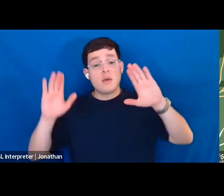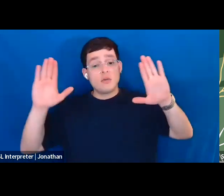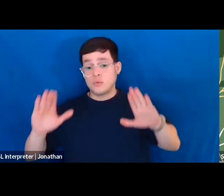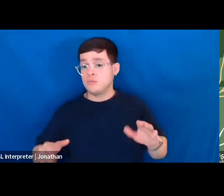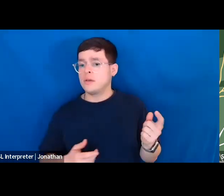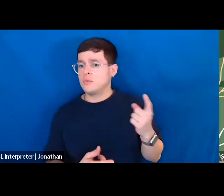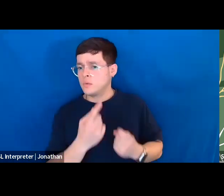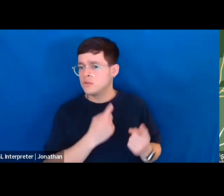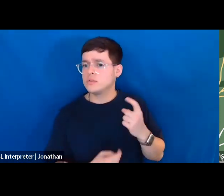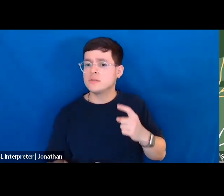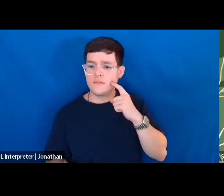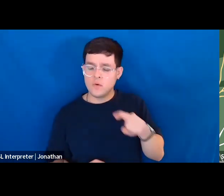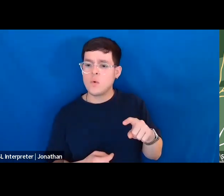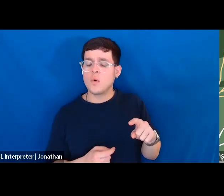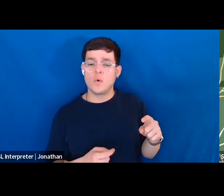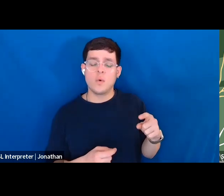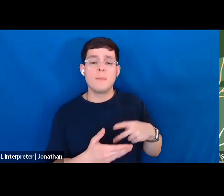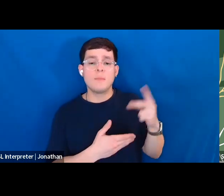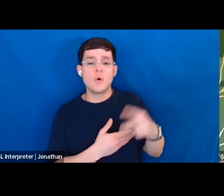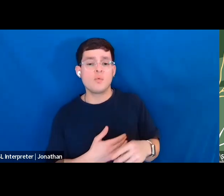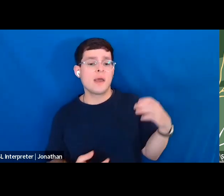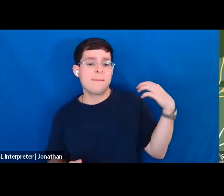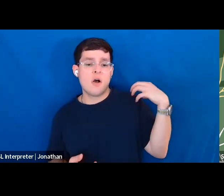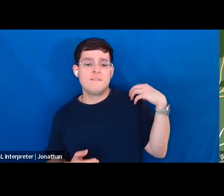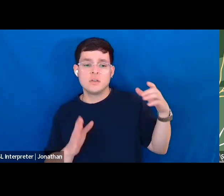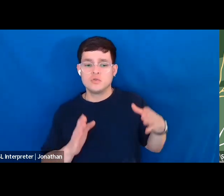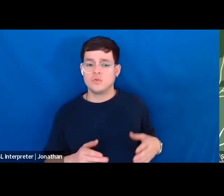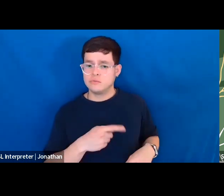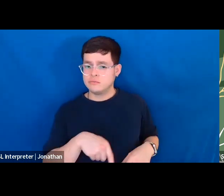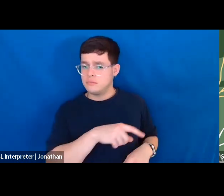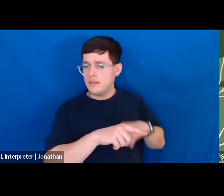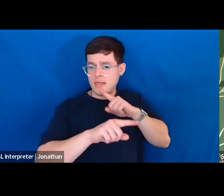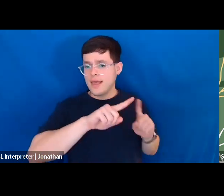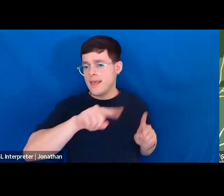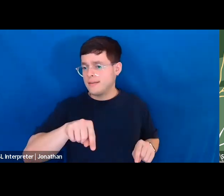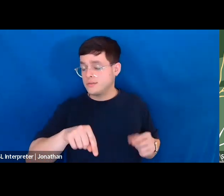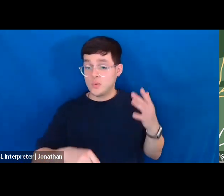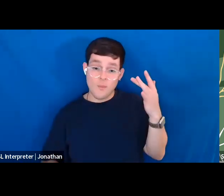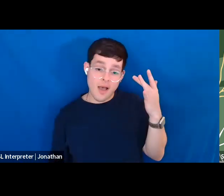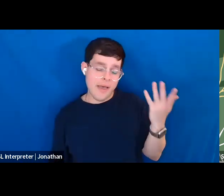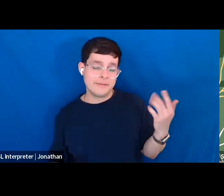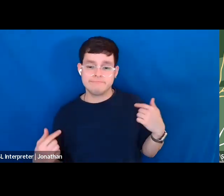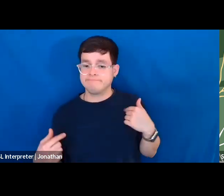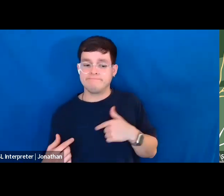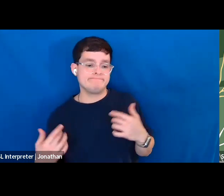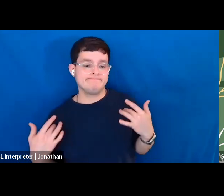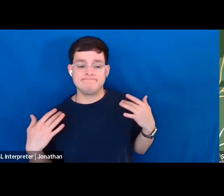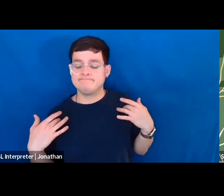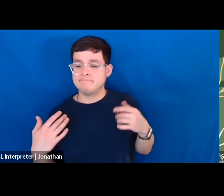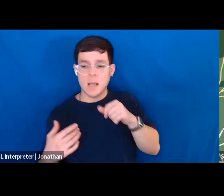for program officers to answer, just simply because we're not in that position where